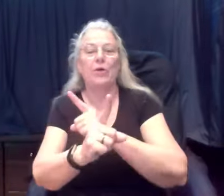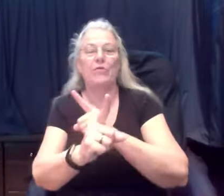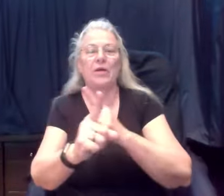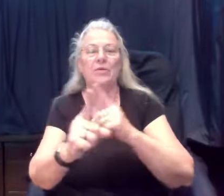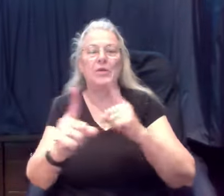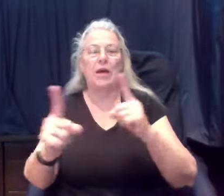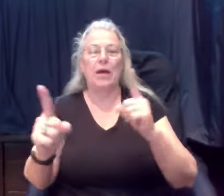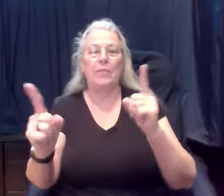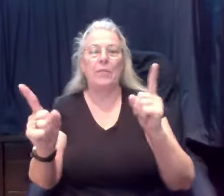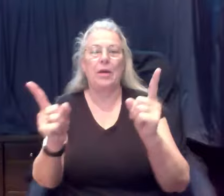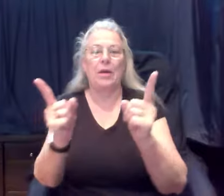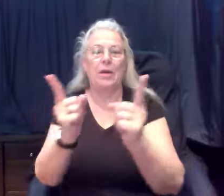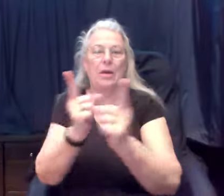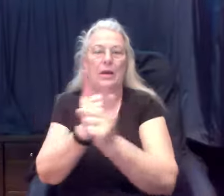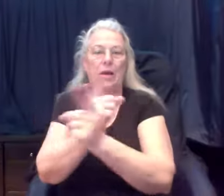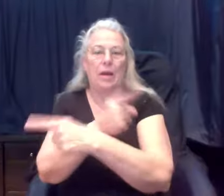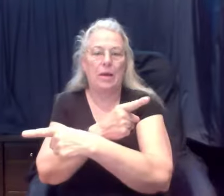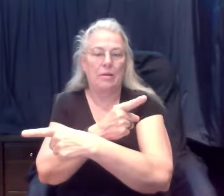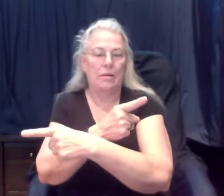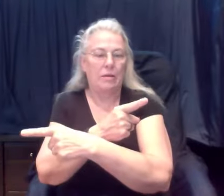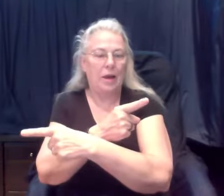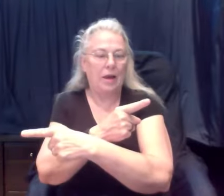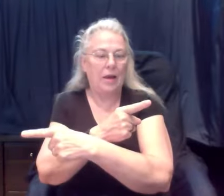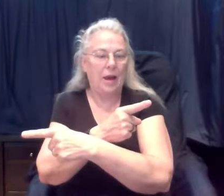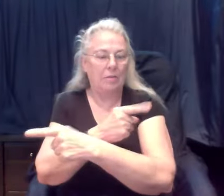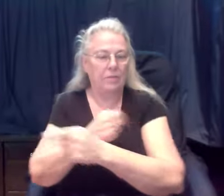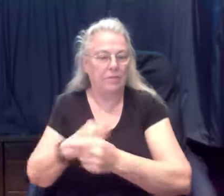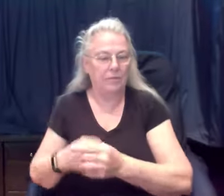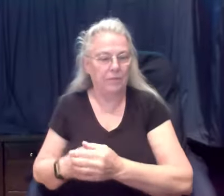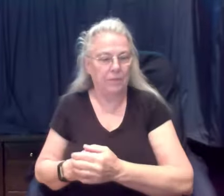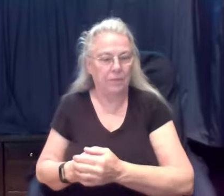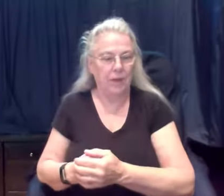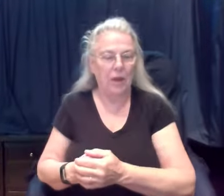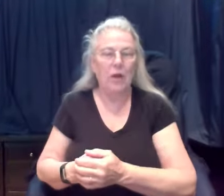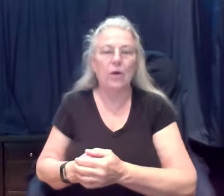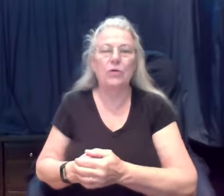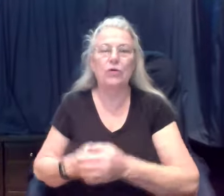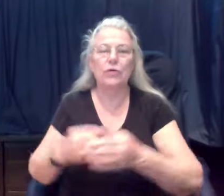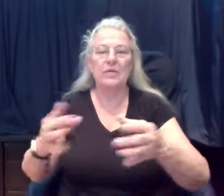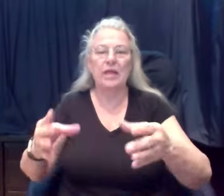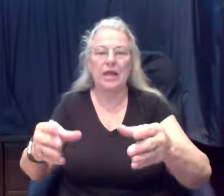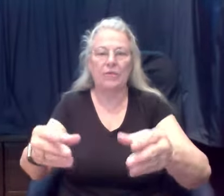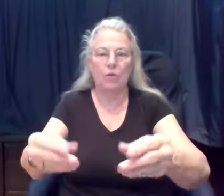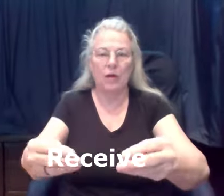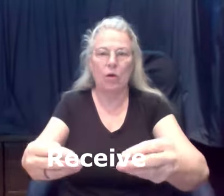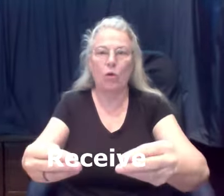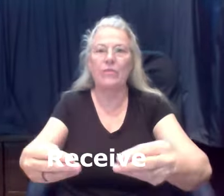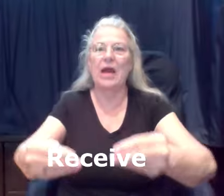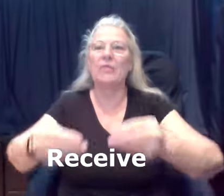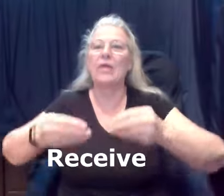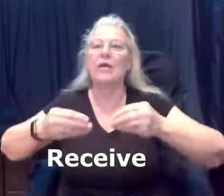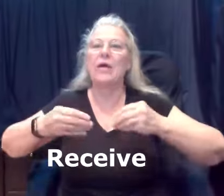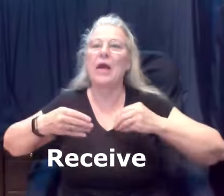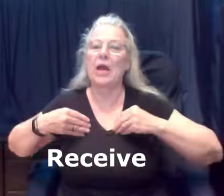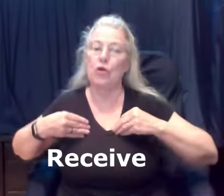fingers, up and out. To receive. You get a hold of it out there, and you